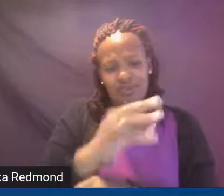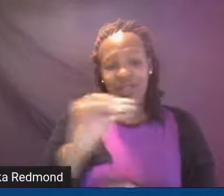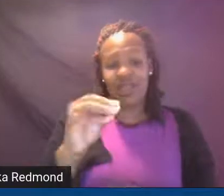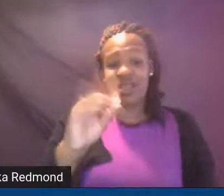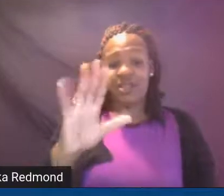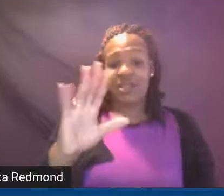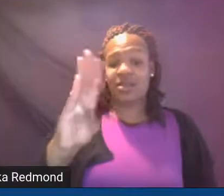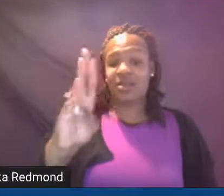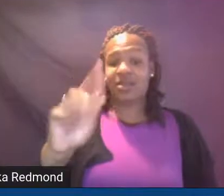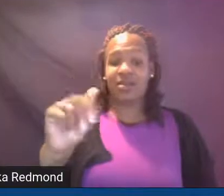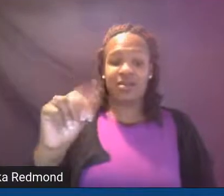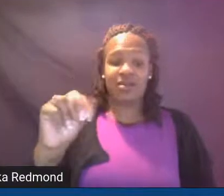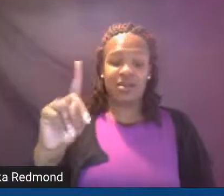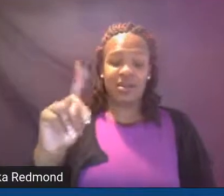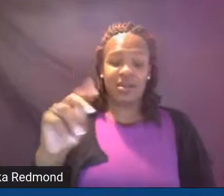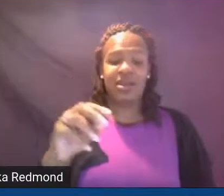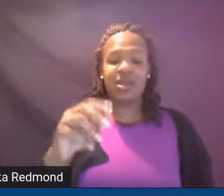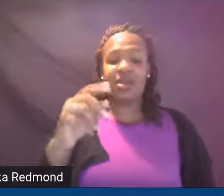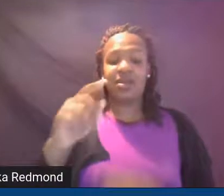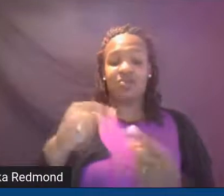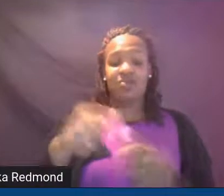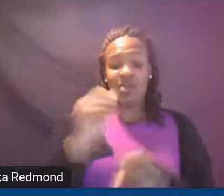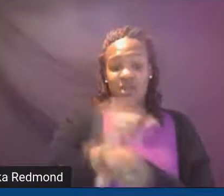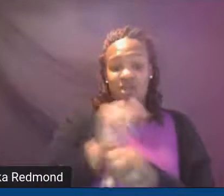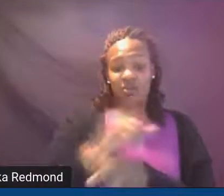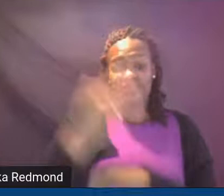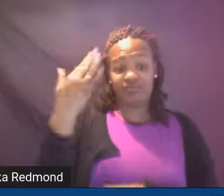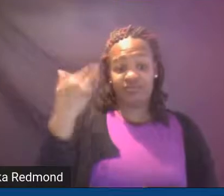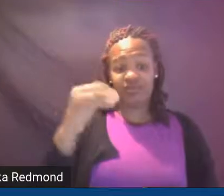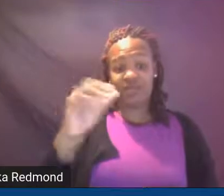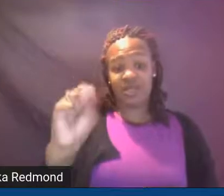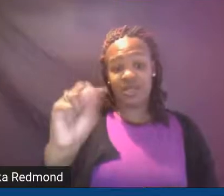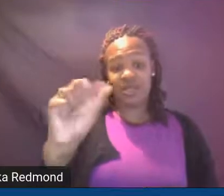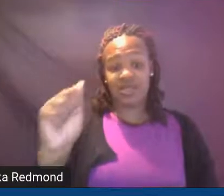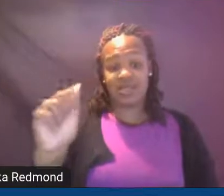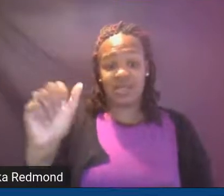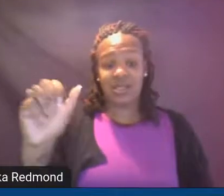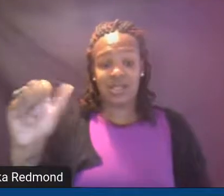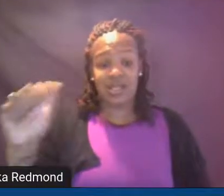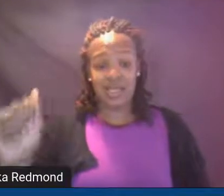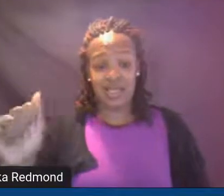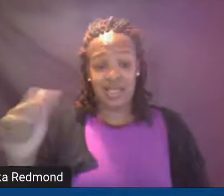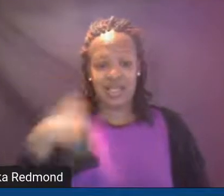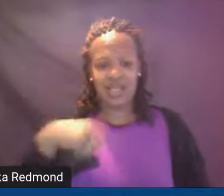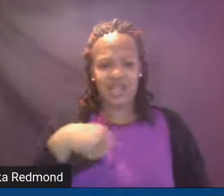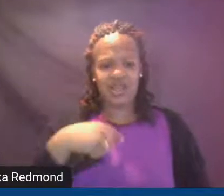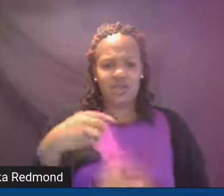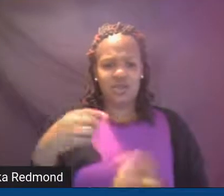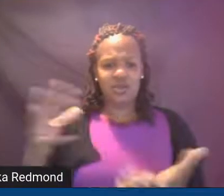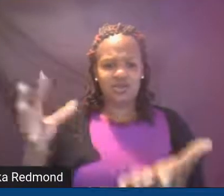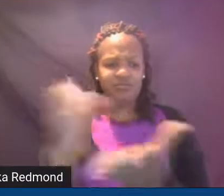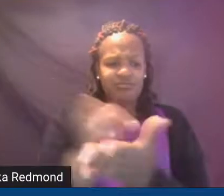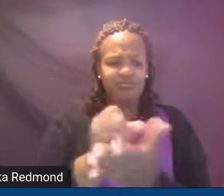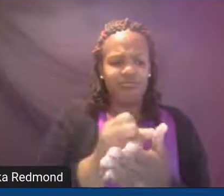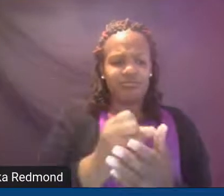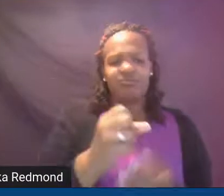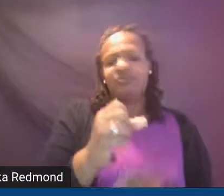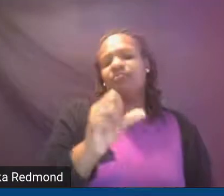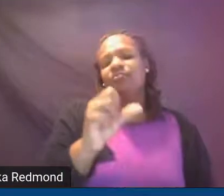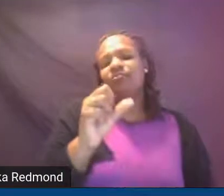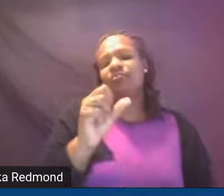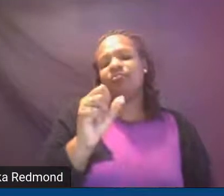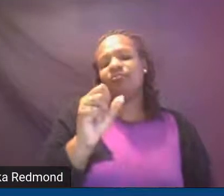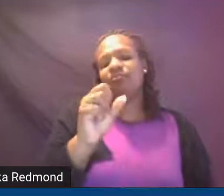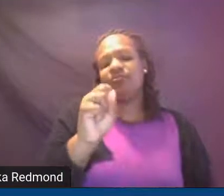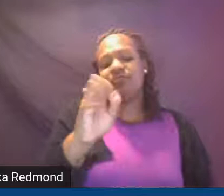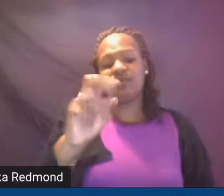SAA, we used to have the senior leadership meeting where we capture the CEOs and senior leaders of the largest